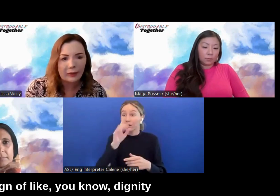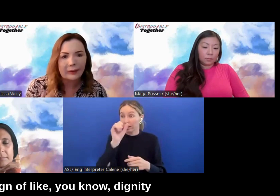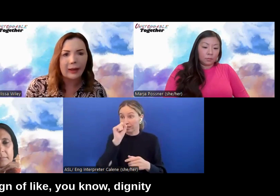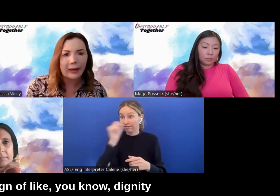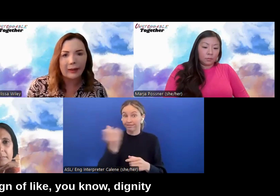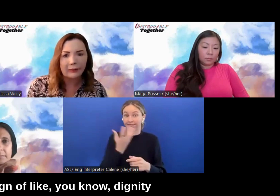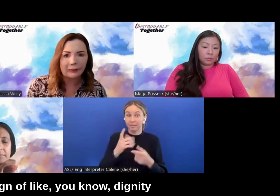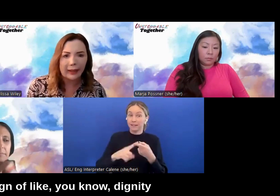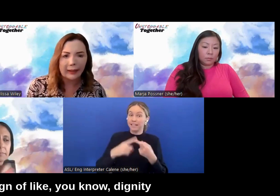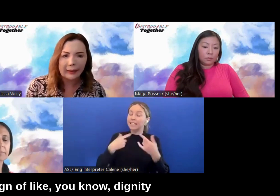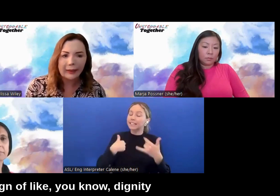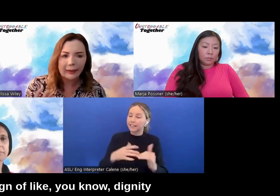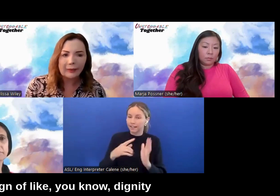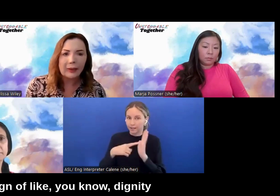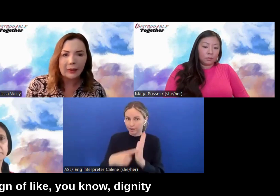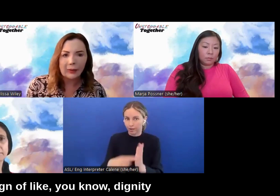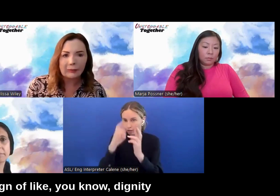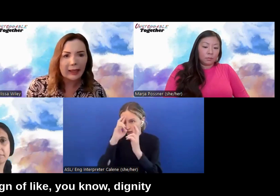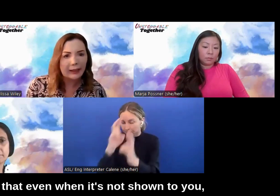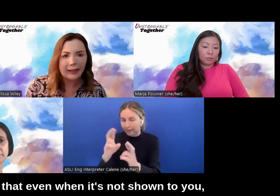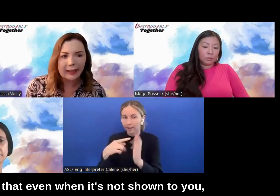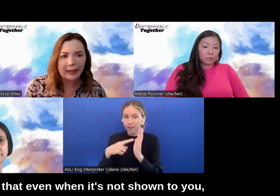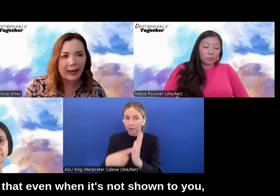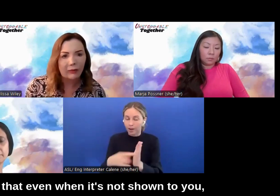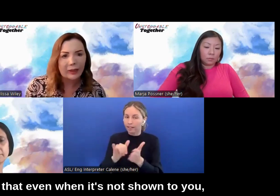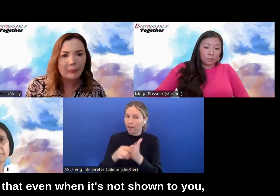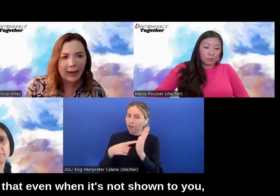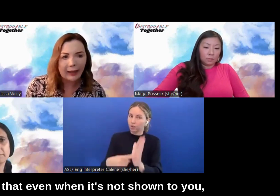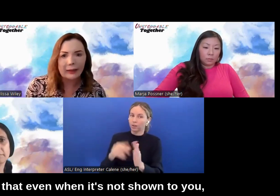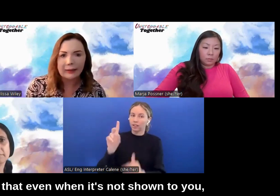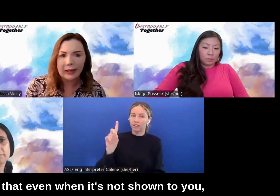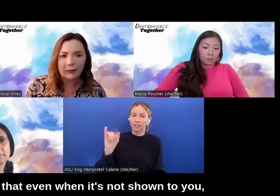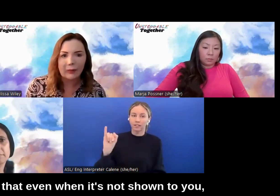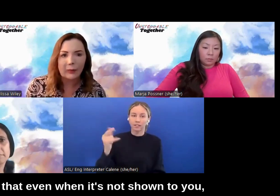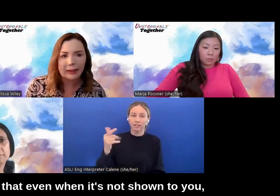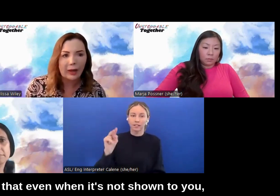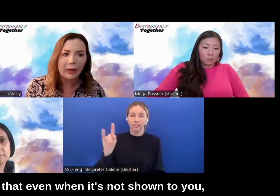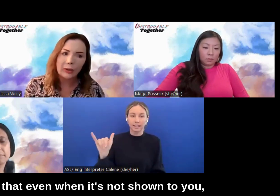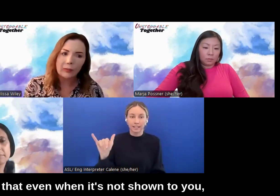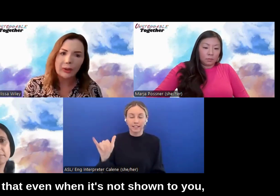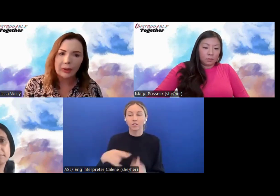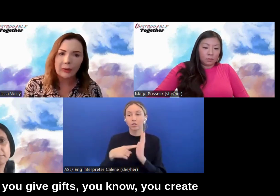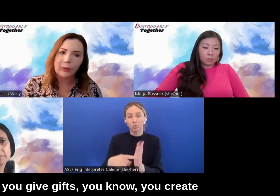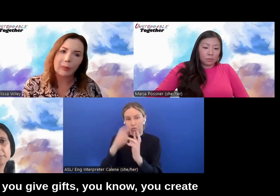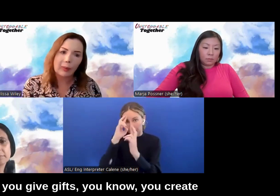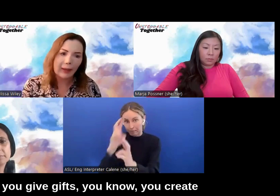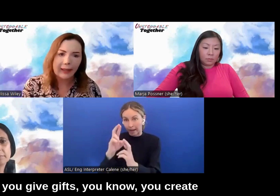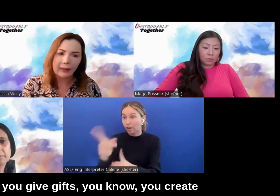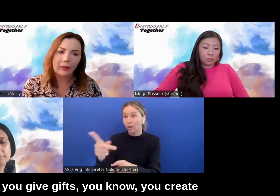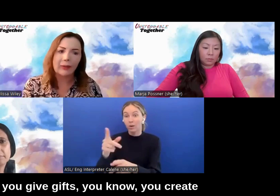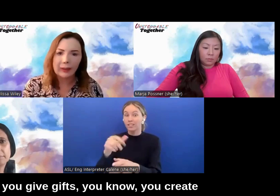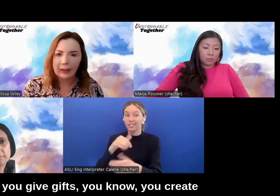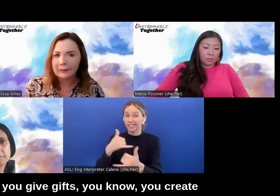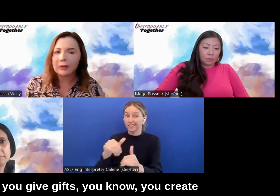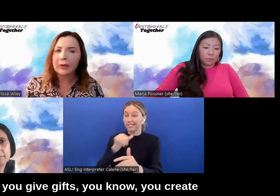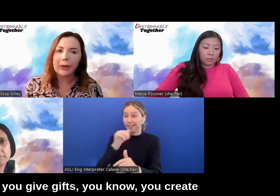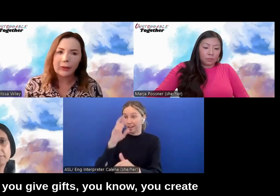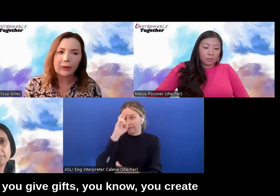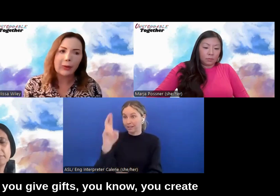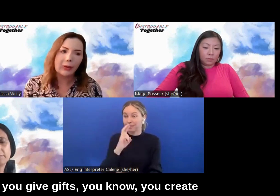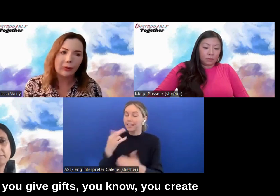of a sign of like, dignity and respect, is that even when it's not shown to you, you're polite, you give